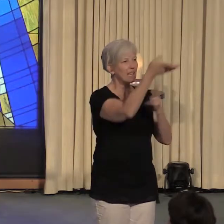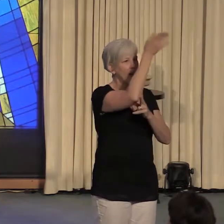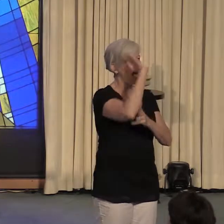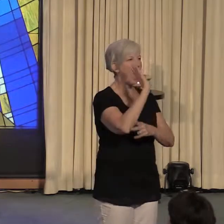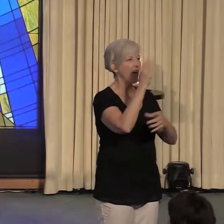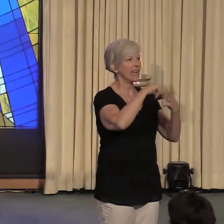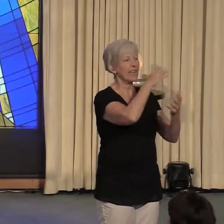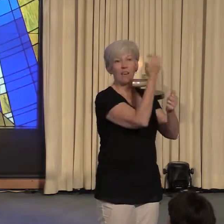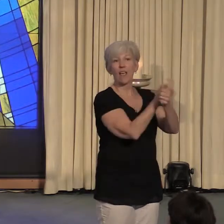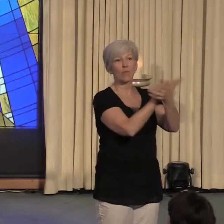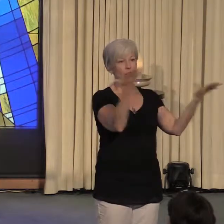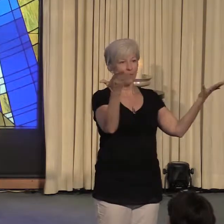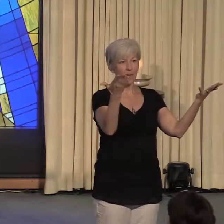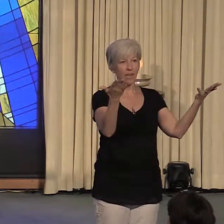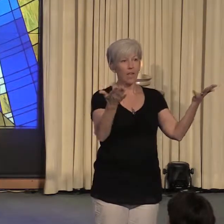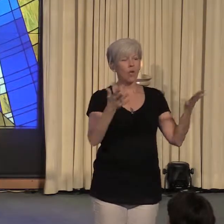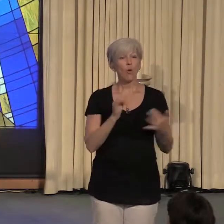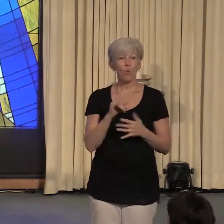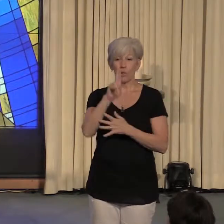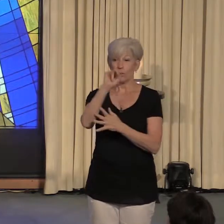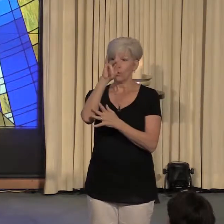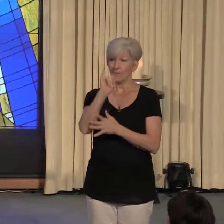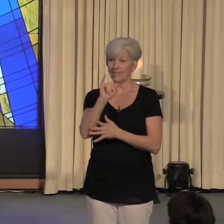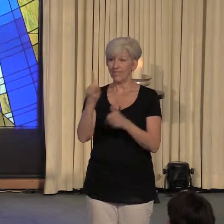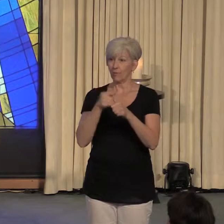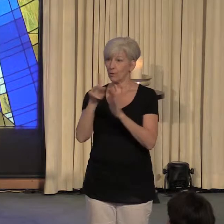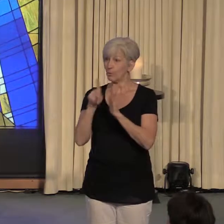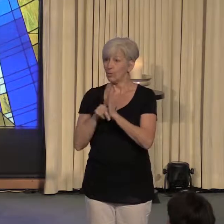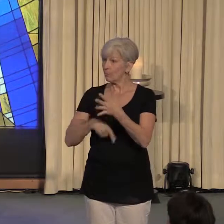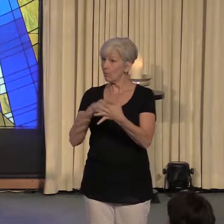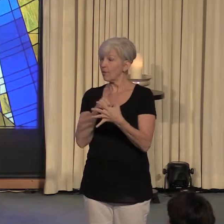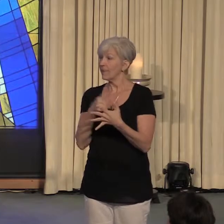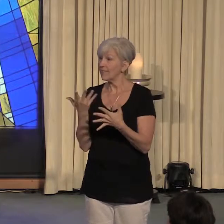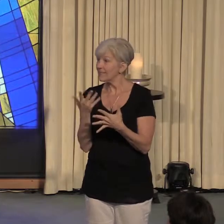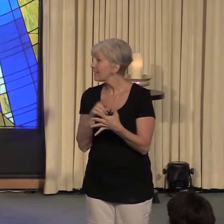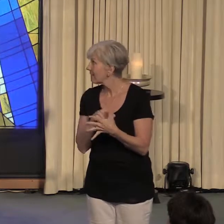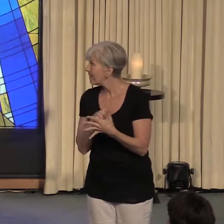unity's first principle is